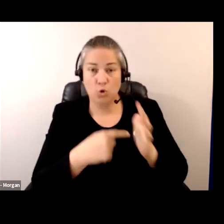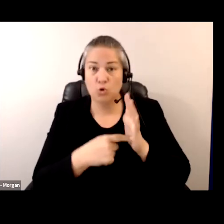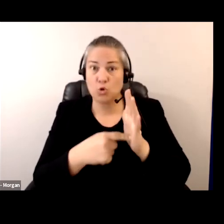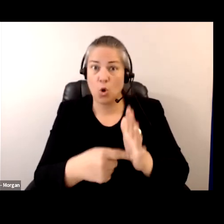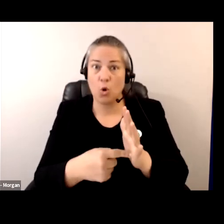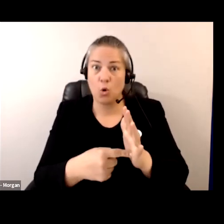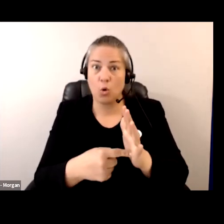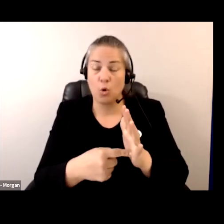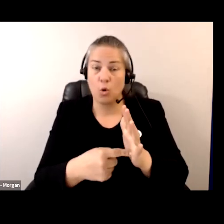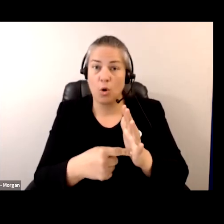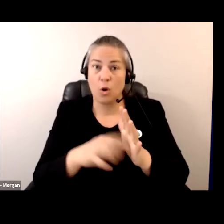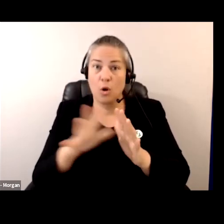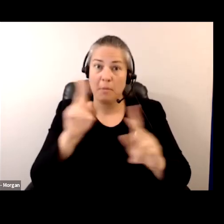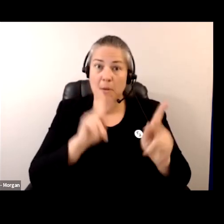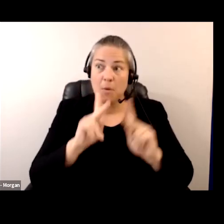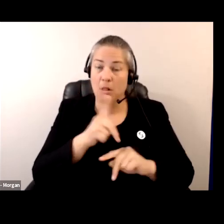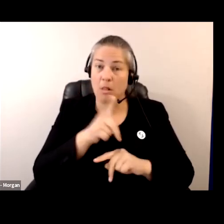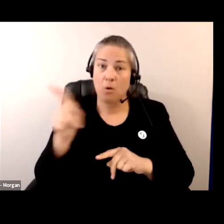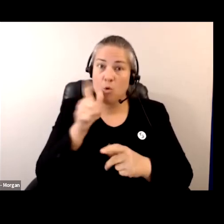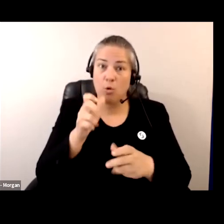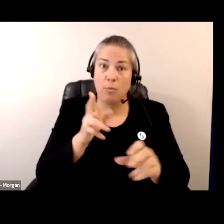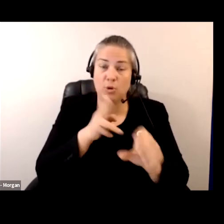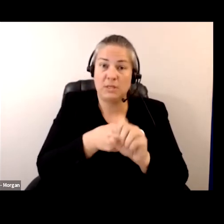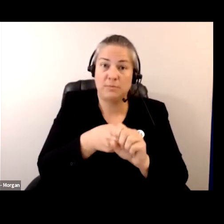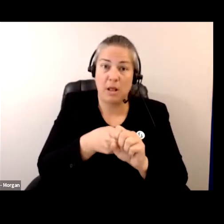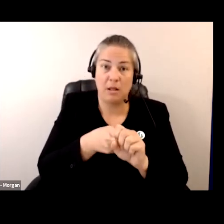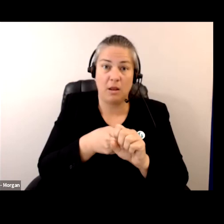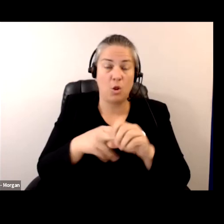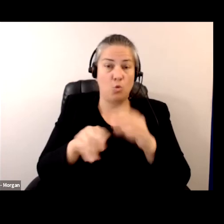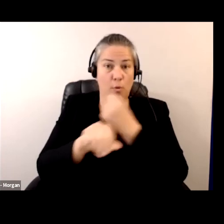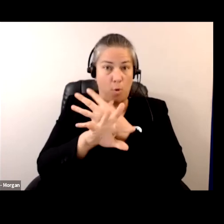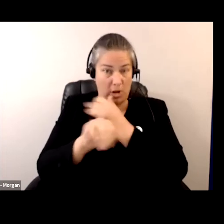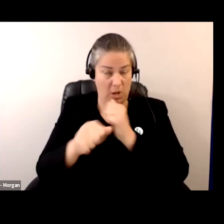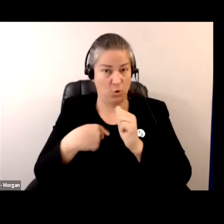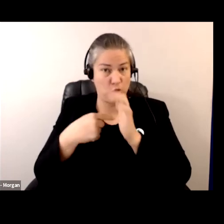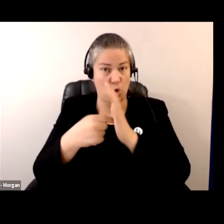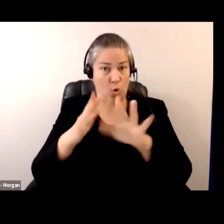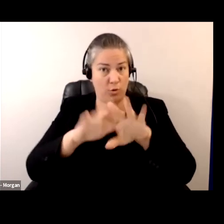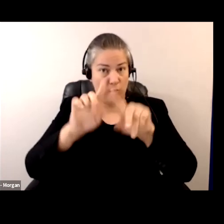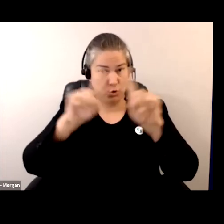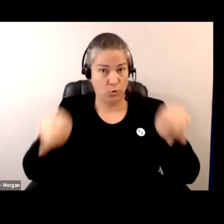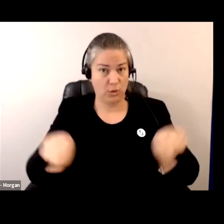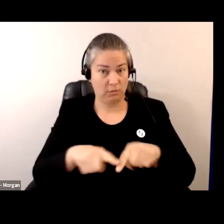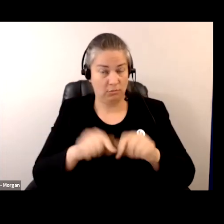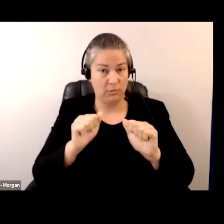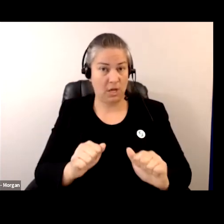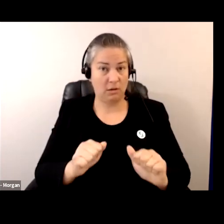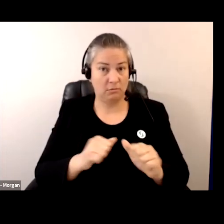folks who are participating remotely, can we show them on the screen?